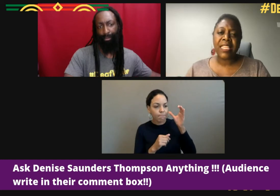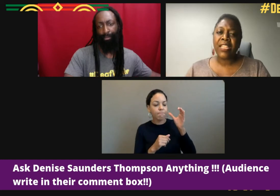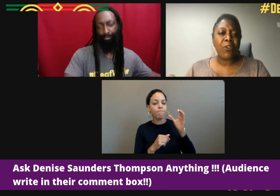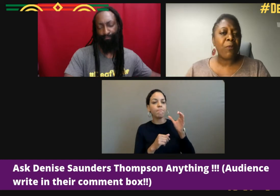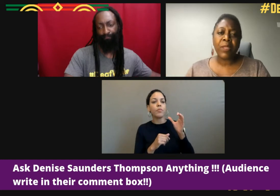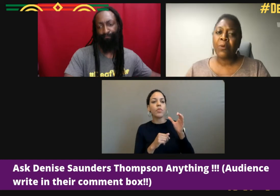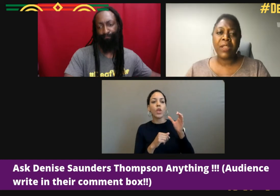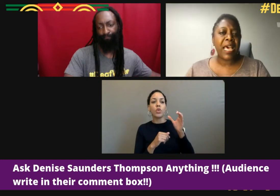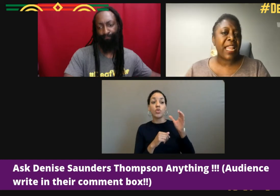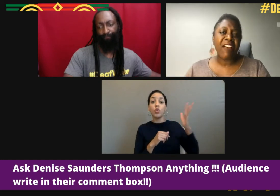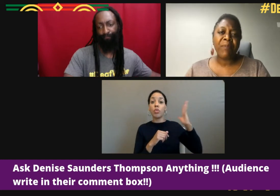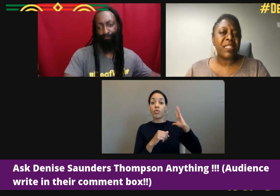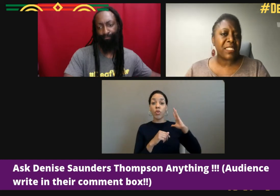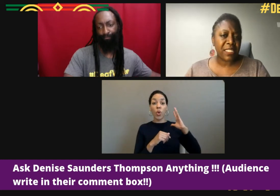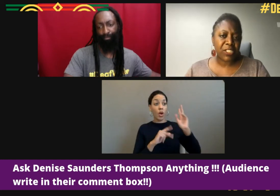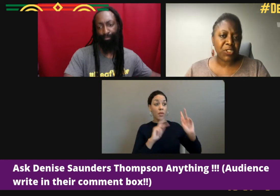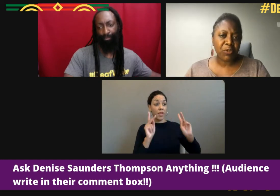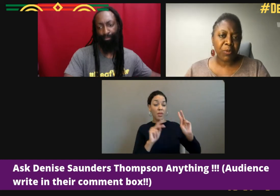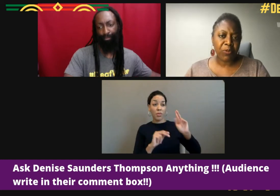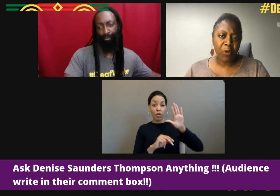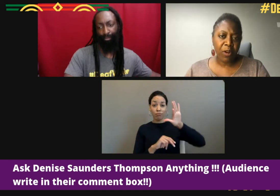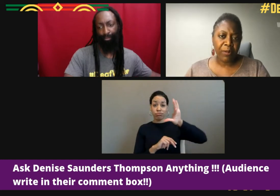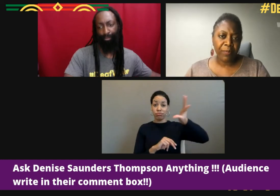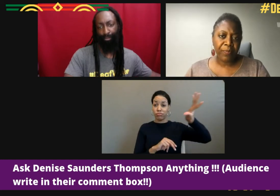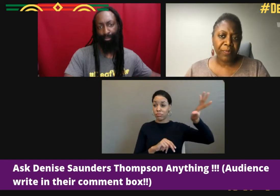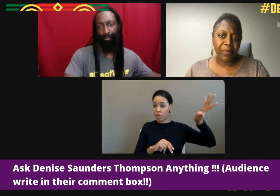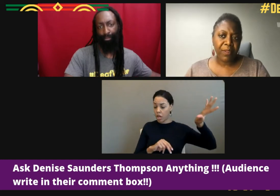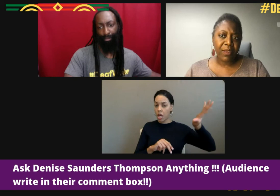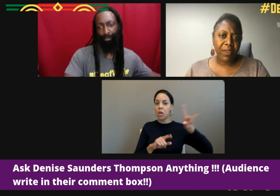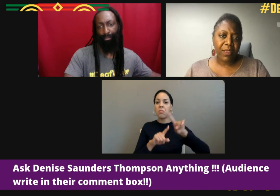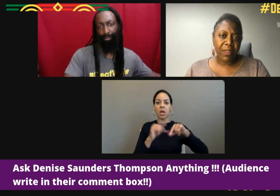voices that they normally would not have been listening to before.